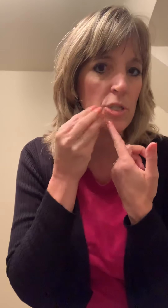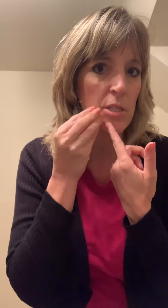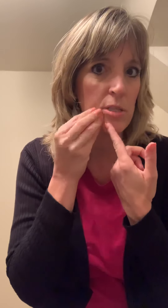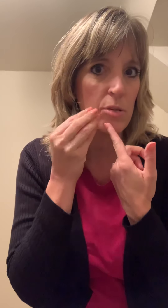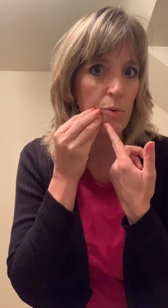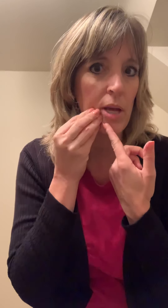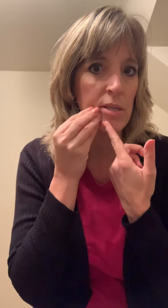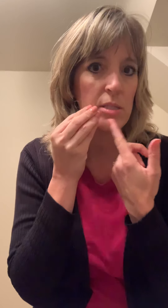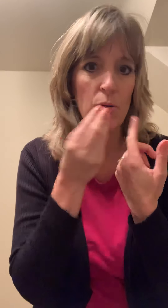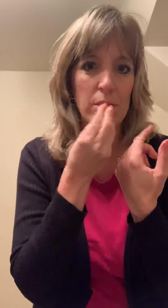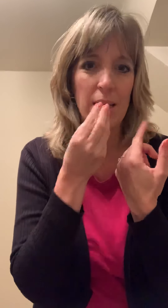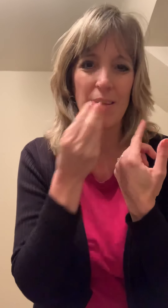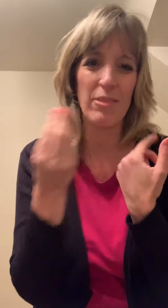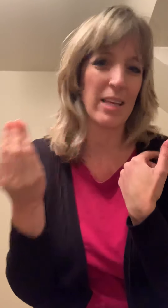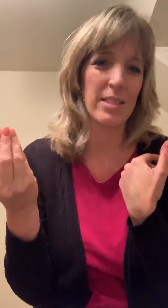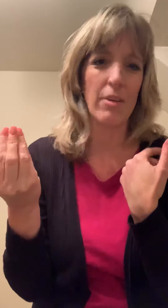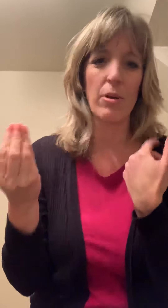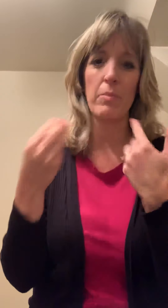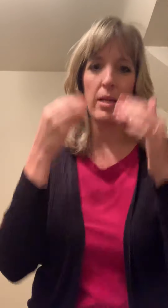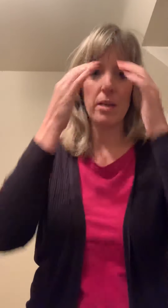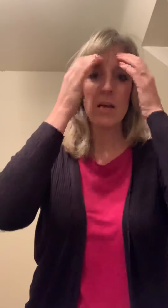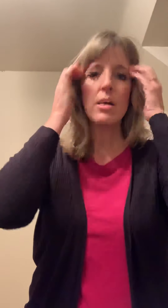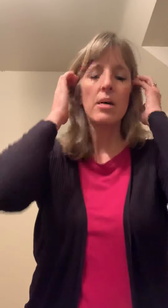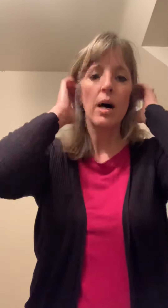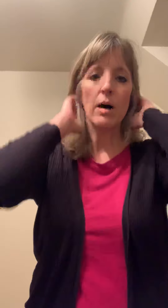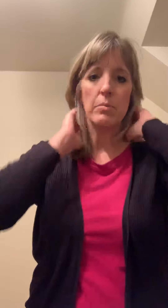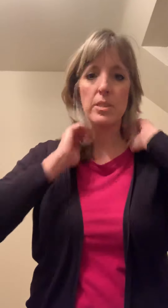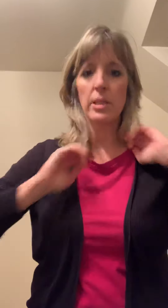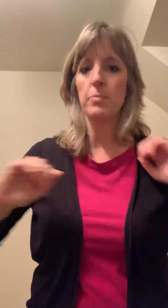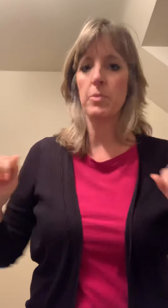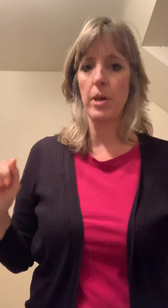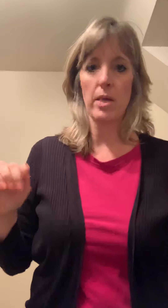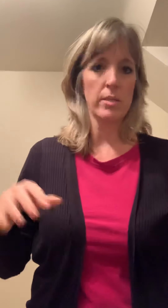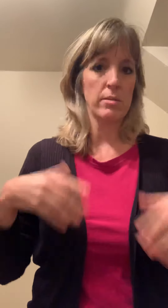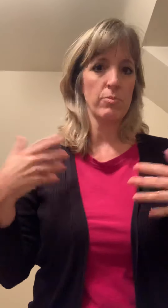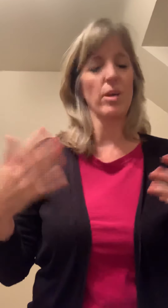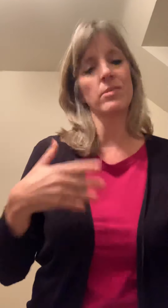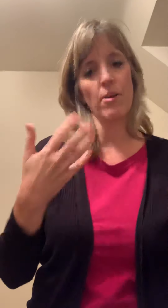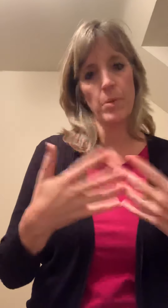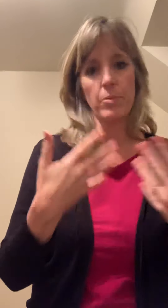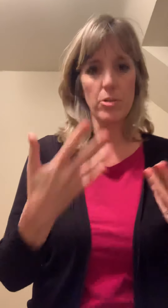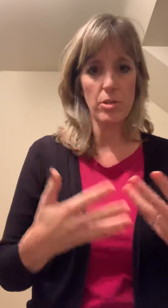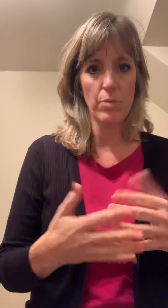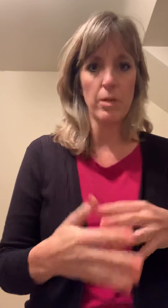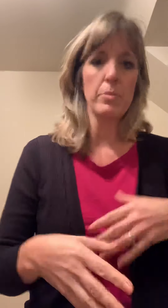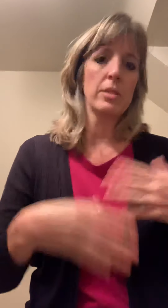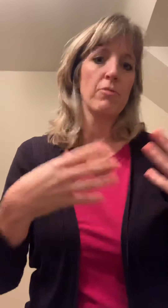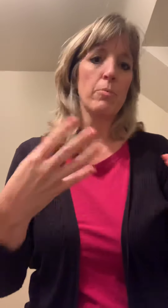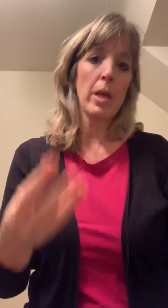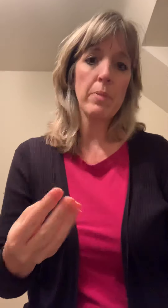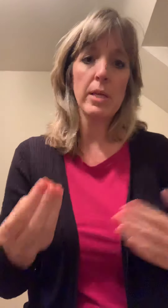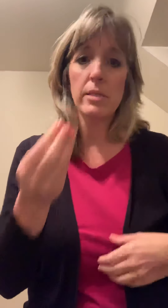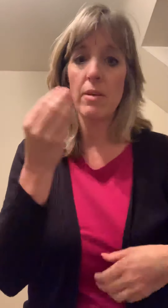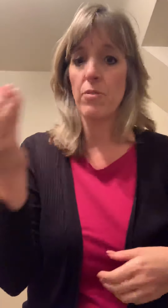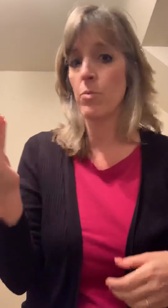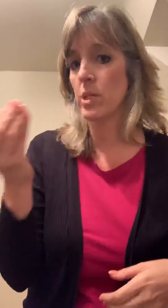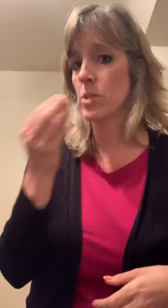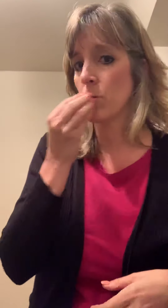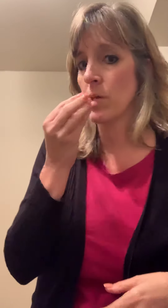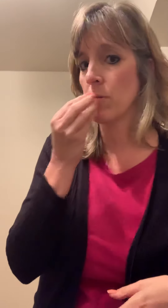just to the right, because I never like to cover up my lips because, well, deaf people usually read them. But for babies, if you want to do it right